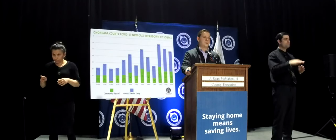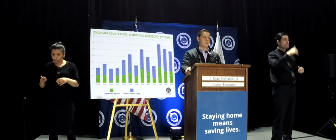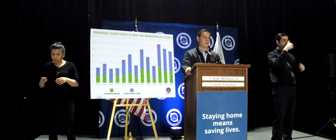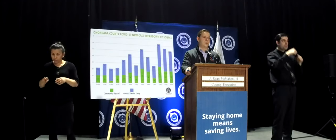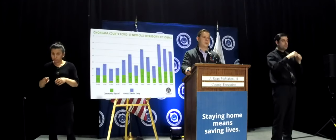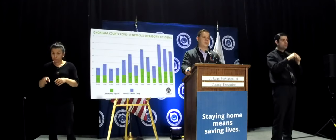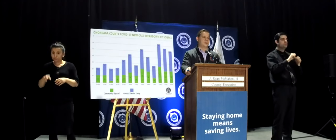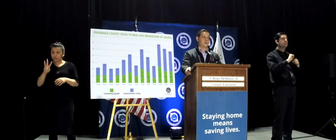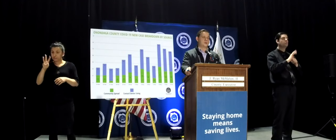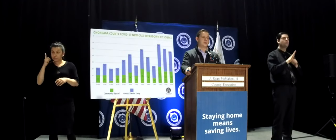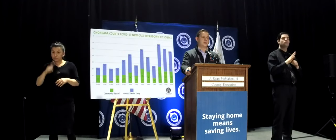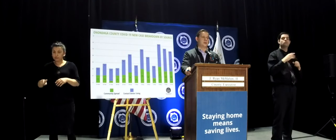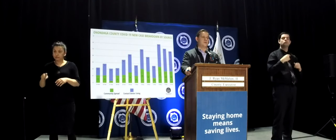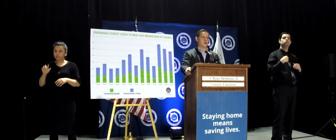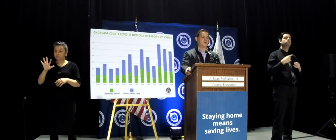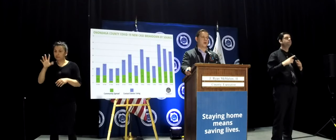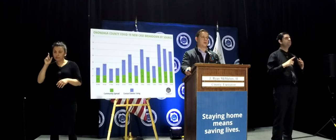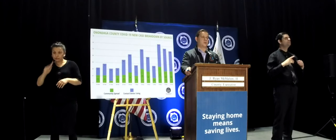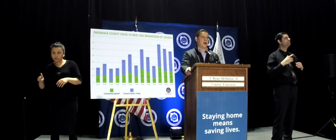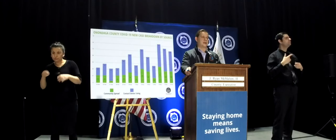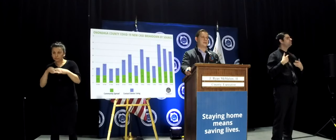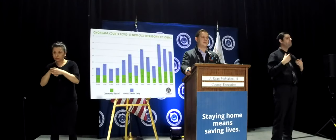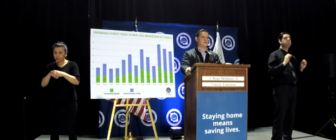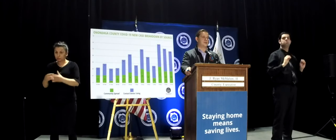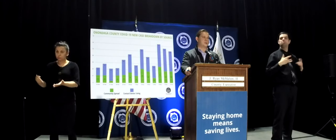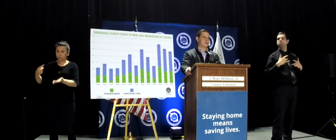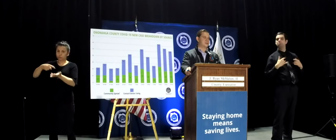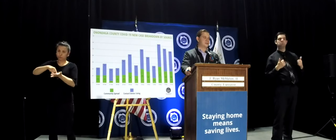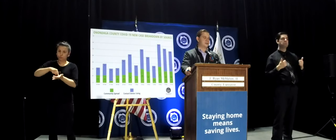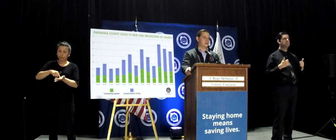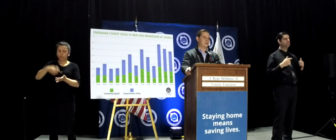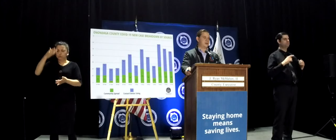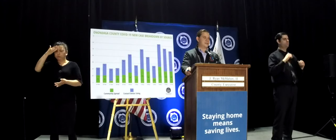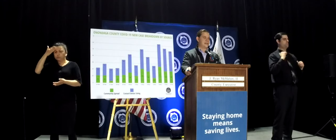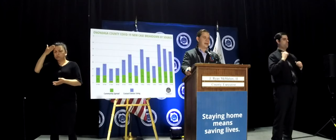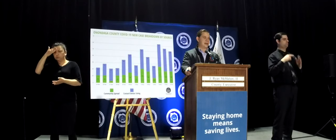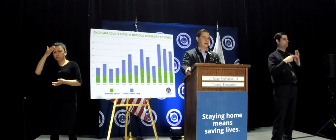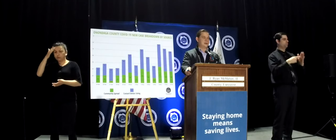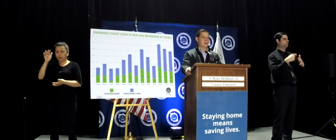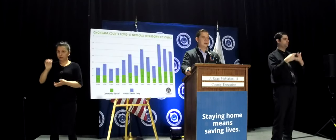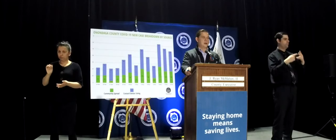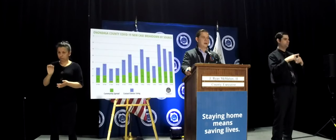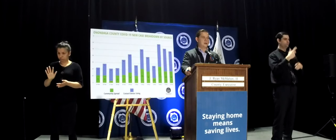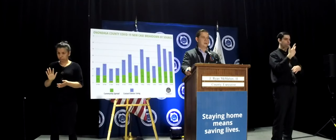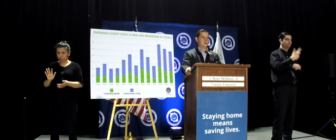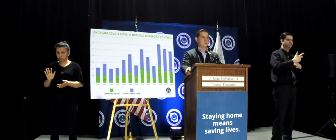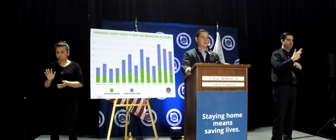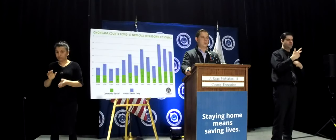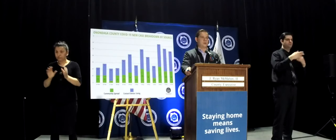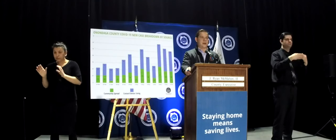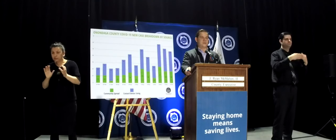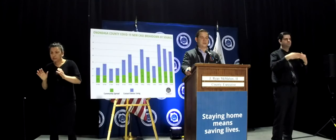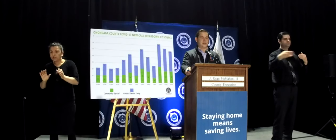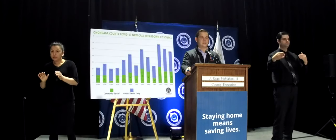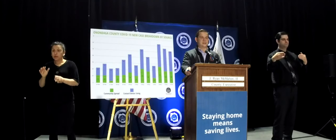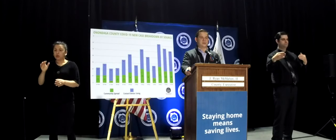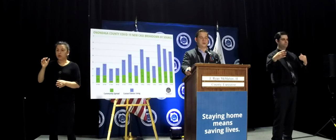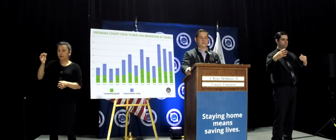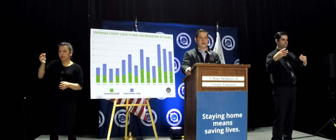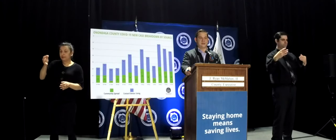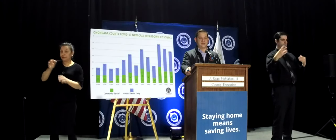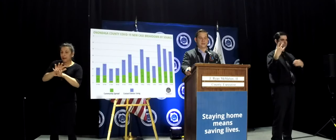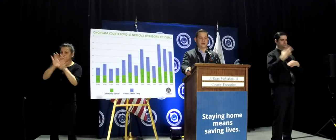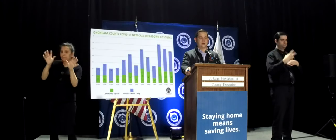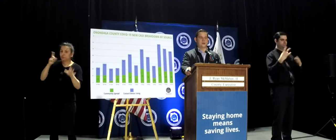And so certainly if folks aren't practicing physical distancing, you have a nice day. You could see more demand for testing